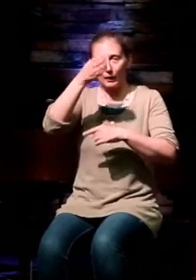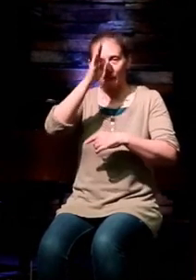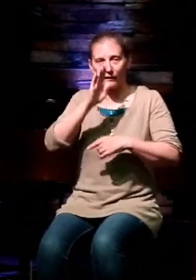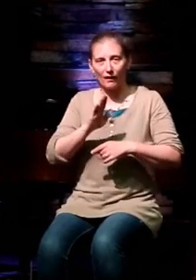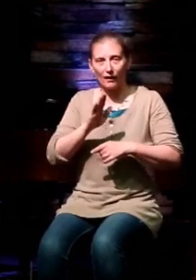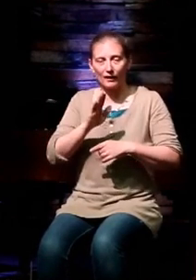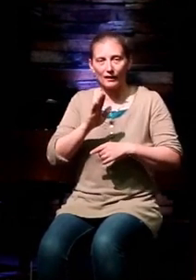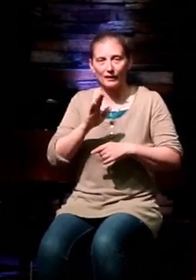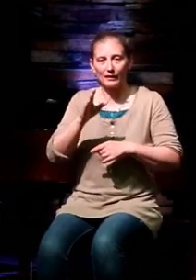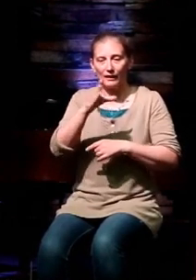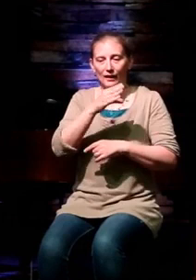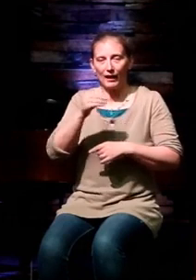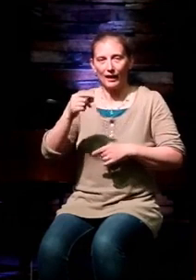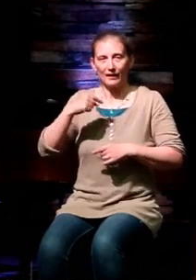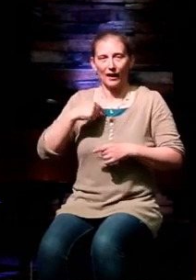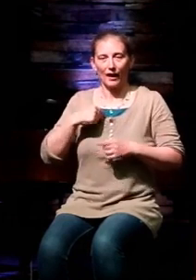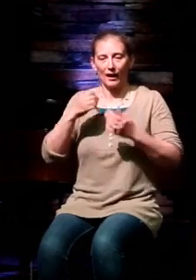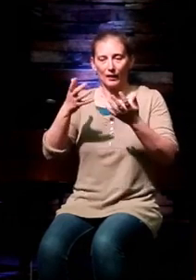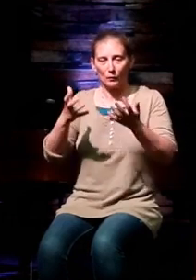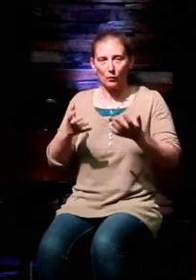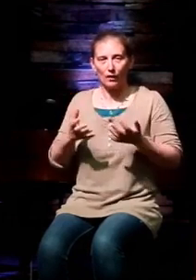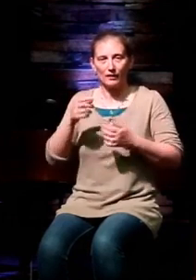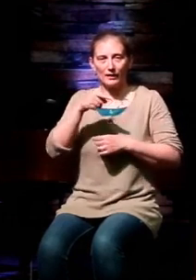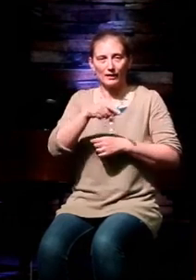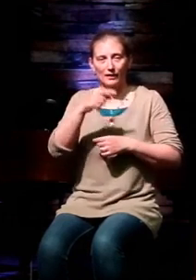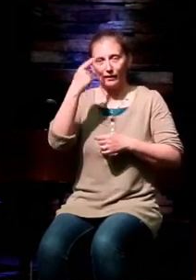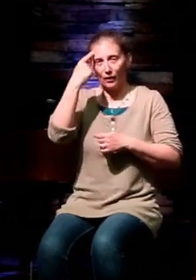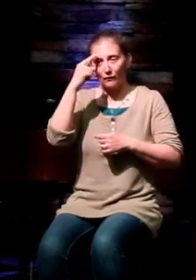want that for my life, and church, I want that for your life.